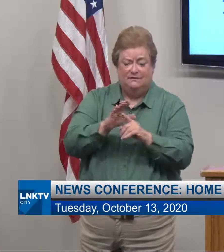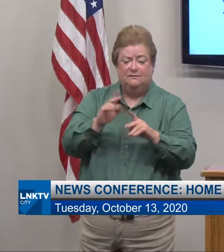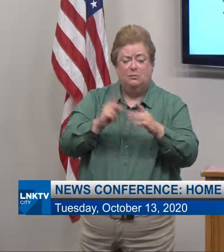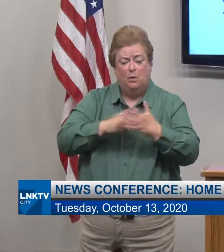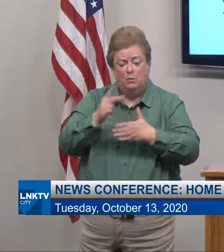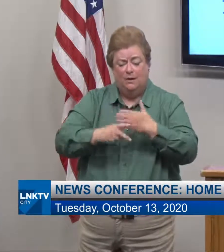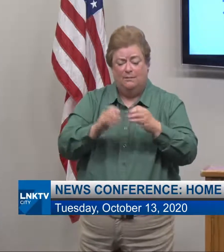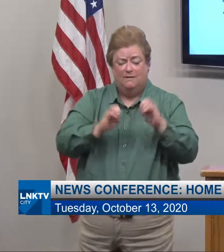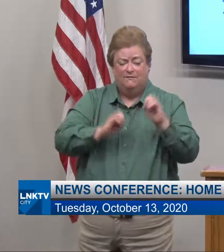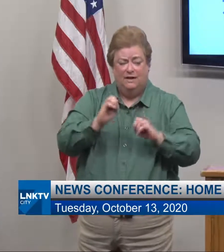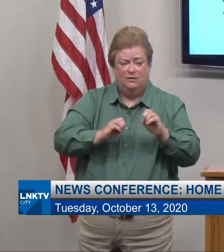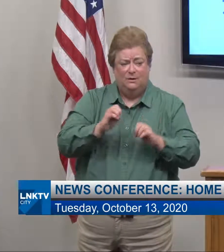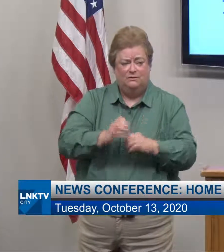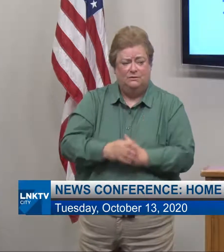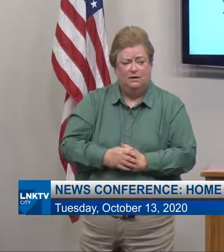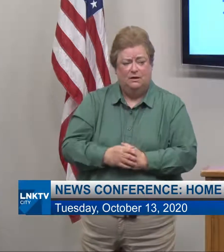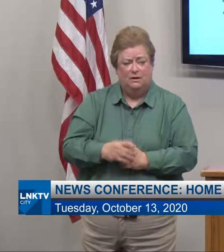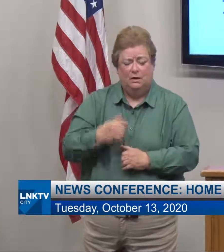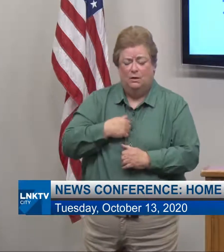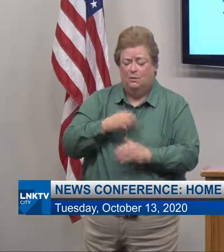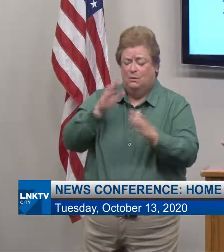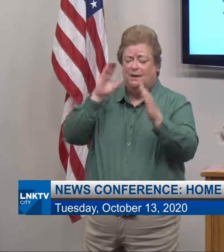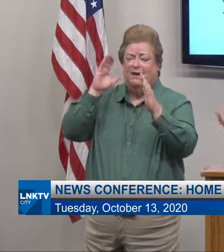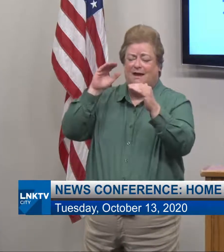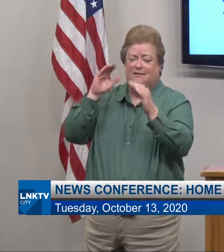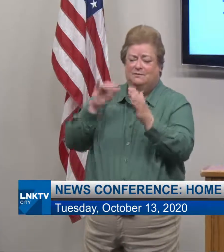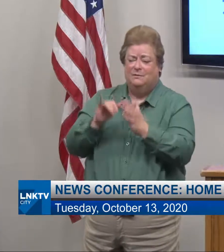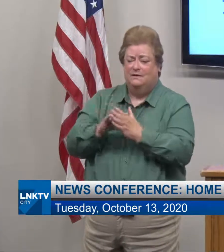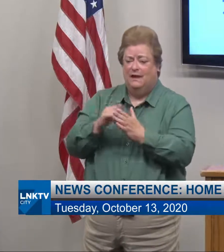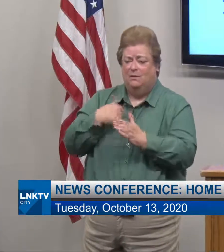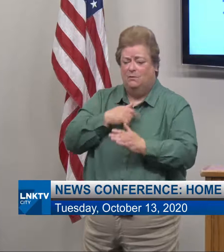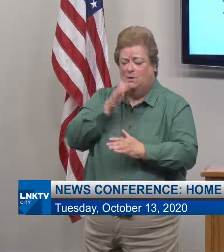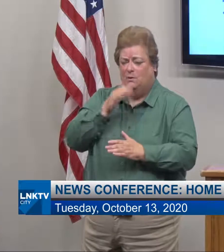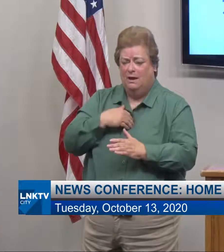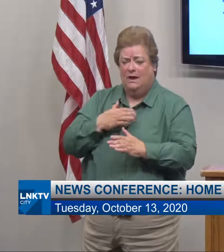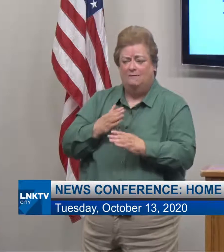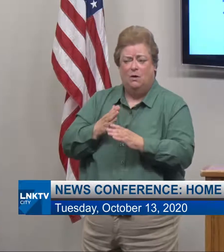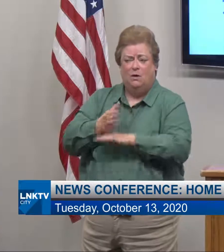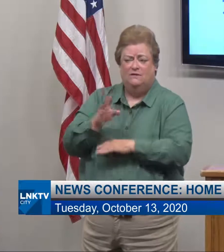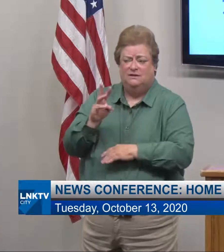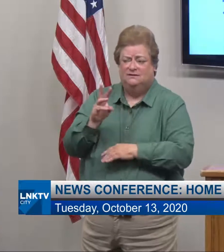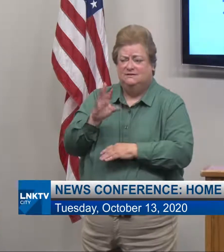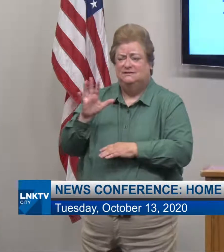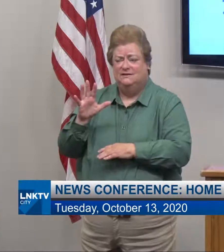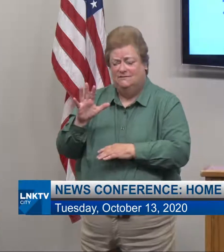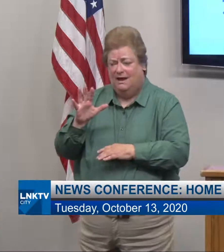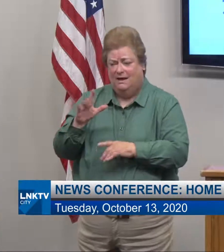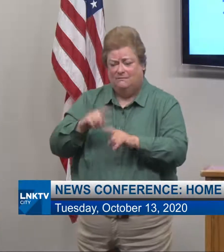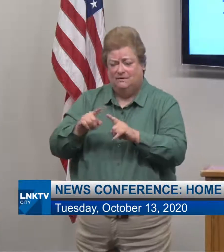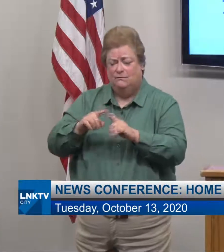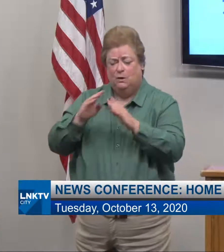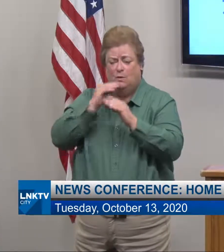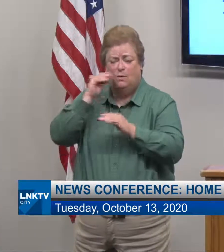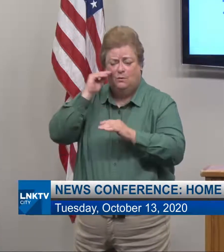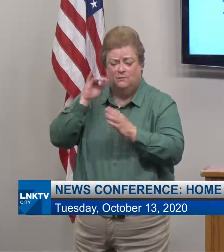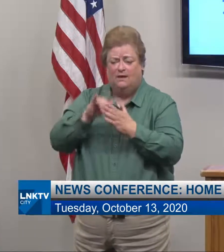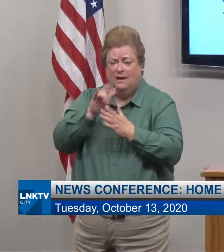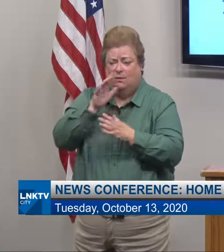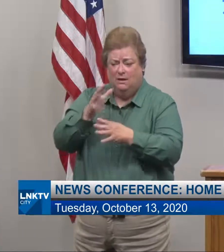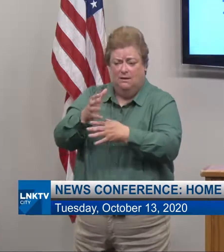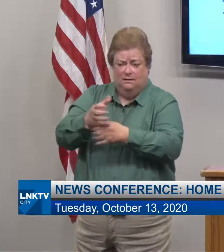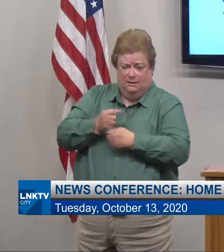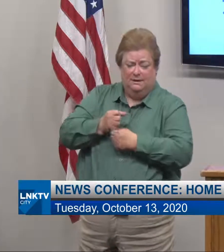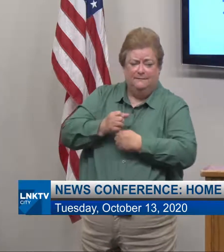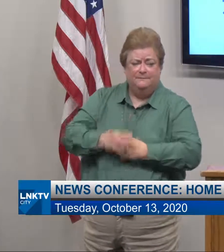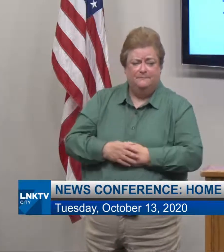evaluation. We anticipate over 65 individual properties could receive assistance through this work. In addition,